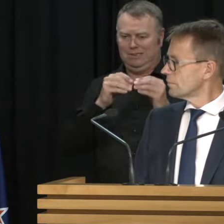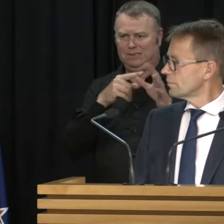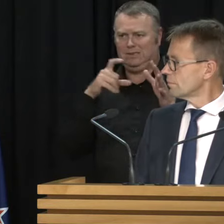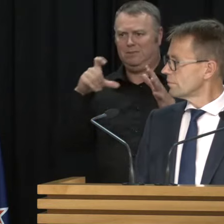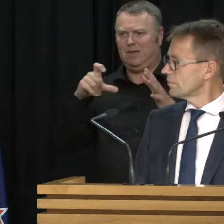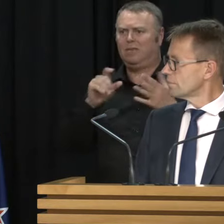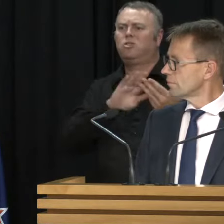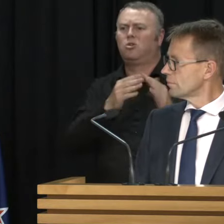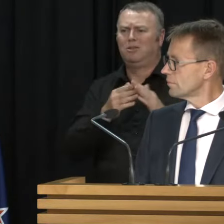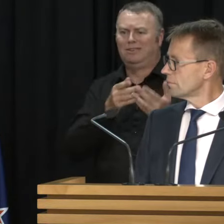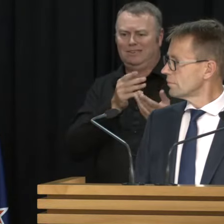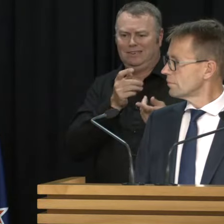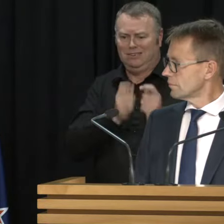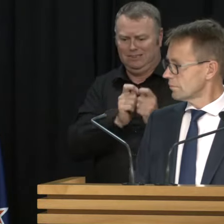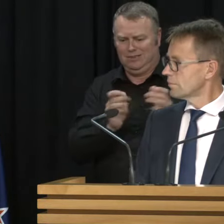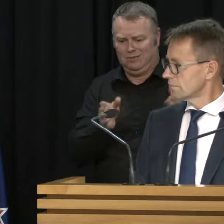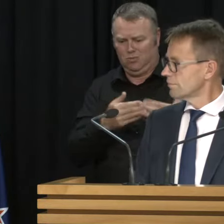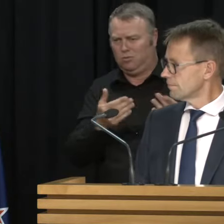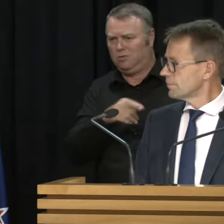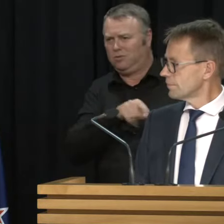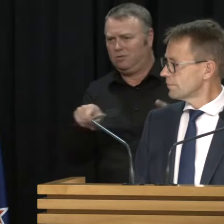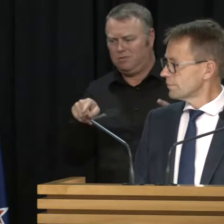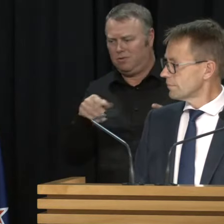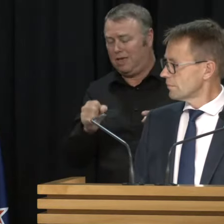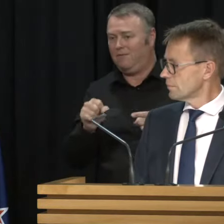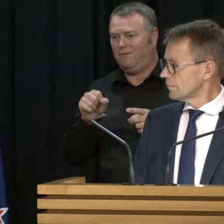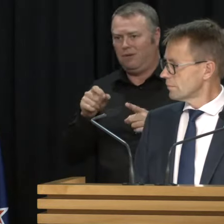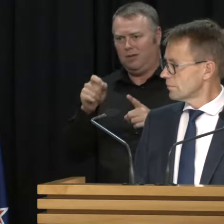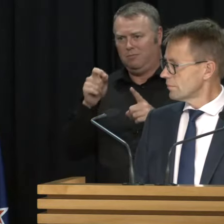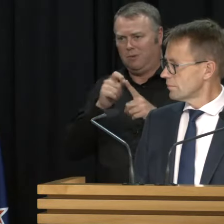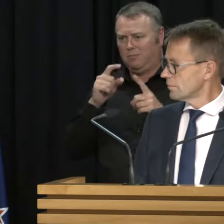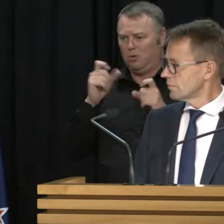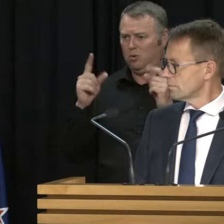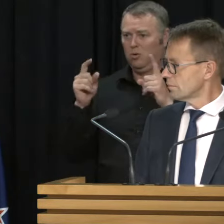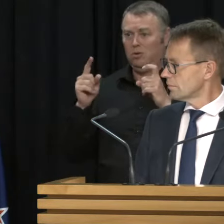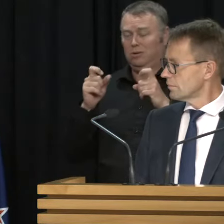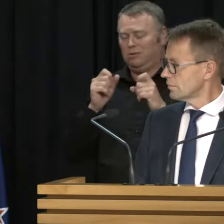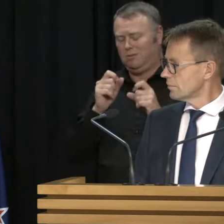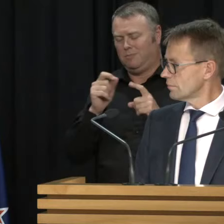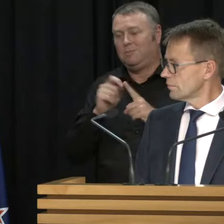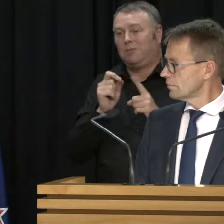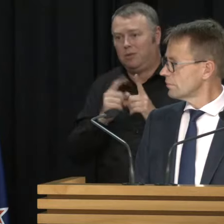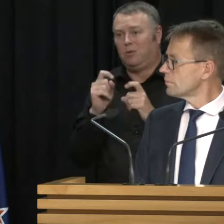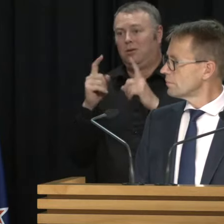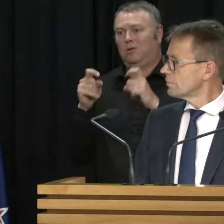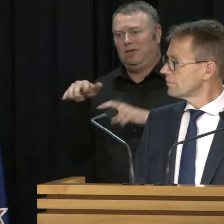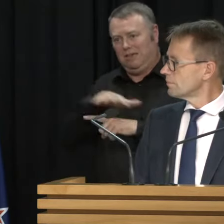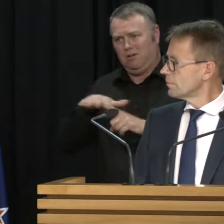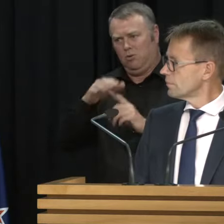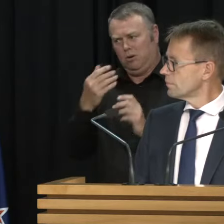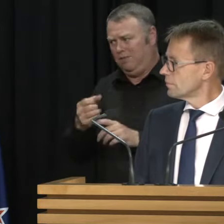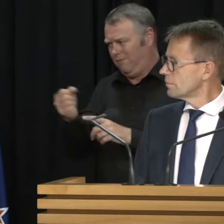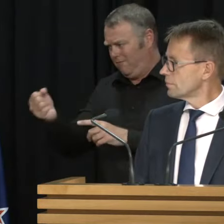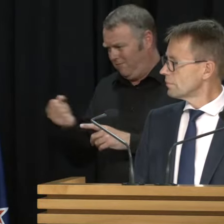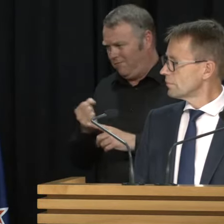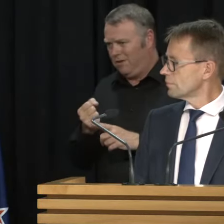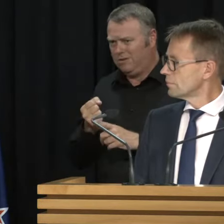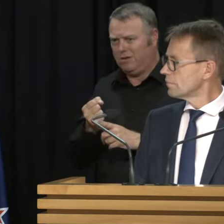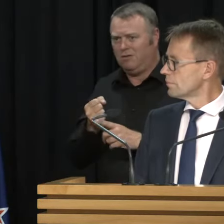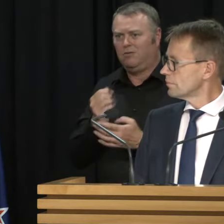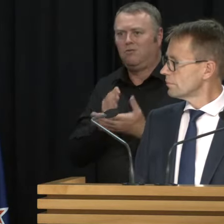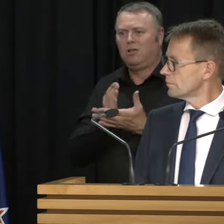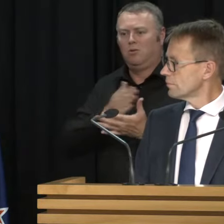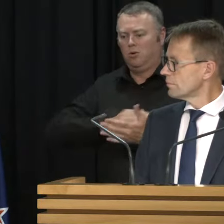relatively nearby. It's seen a good steady stream of testing in recent times. So it's really a question of making sure that we're getting the resource in the right